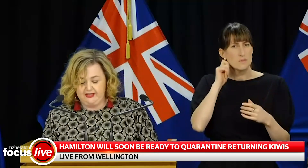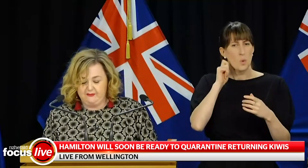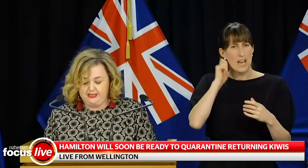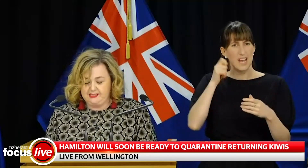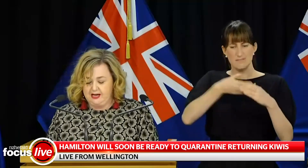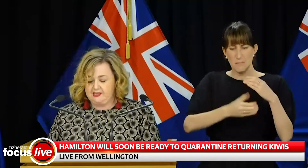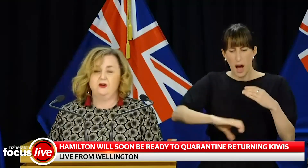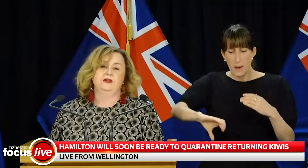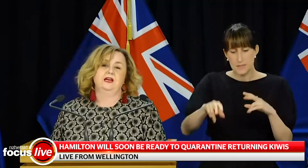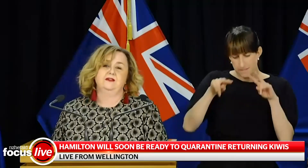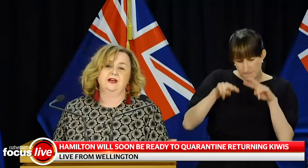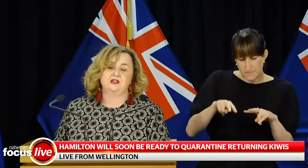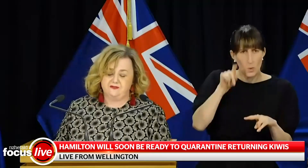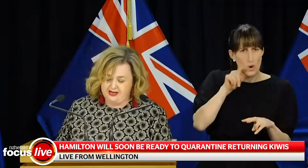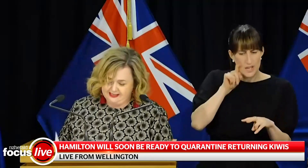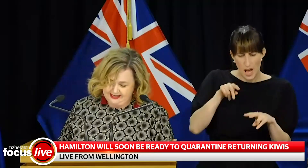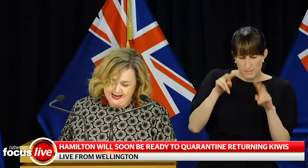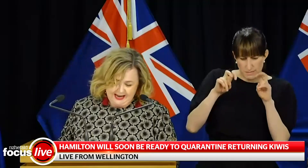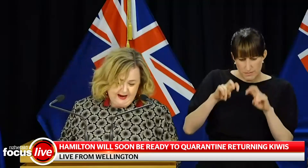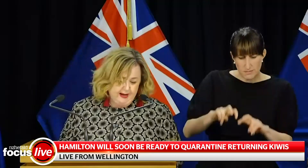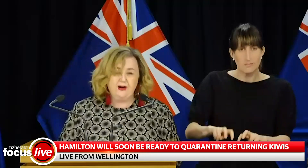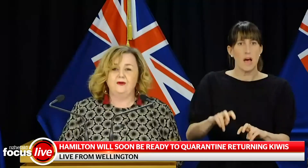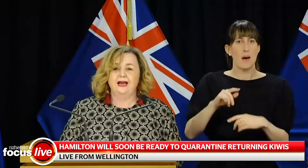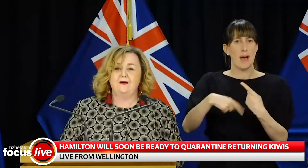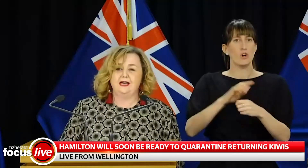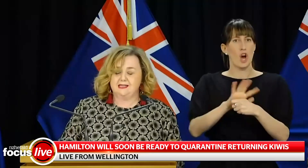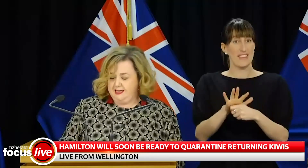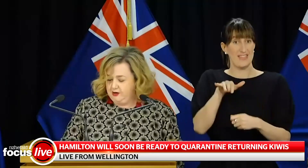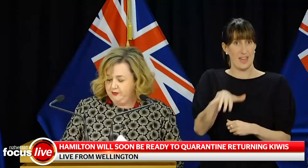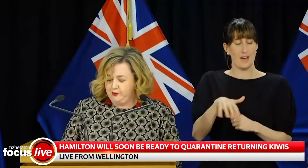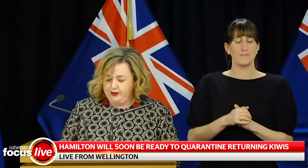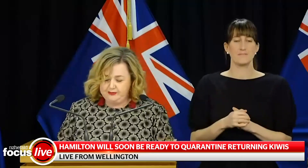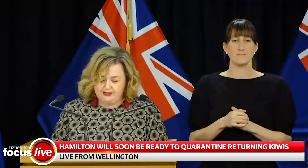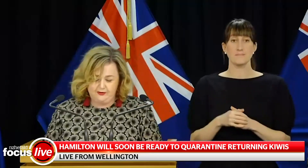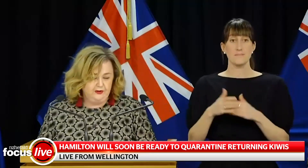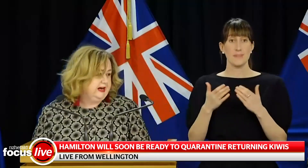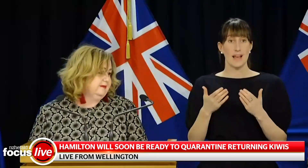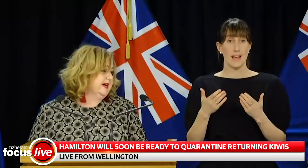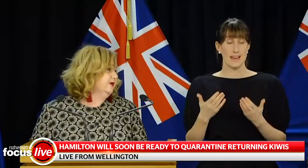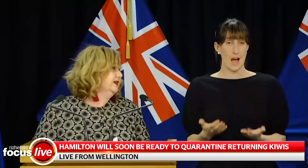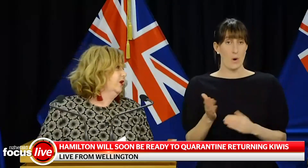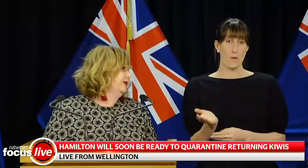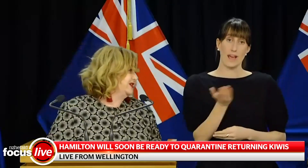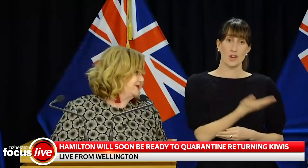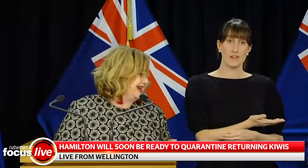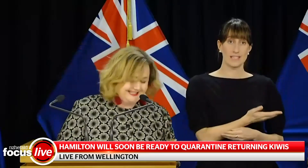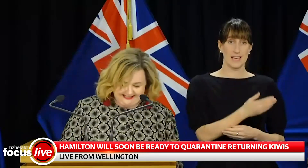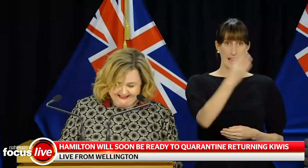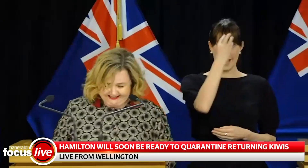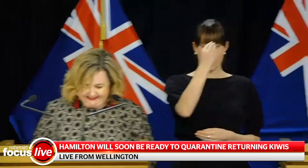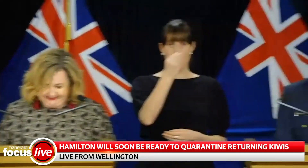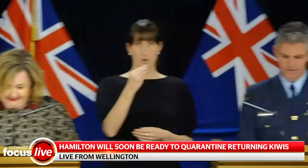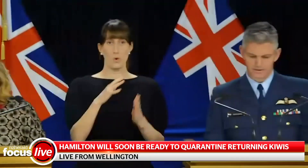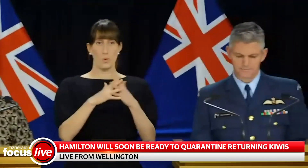as part of the Government's Science COVID Innovation Fund. And I will now ask Air Commodore Webb to give you an update on the operational